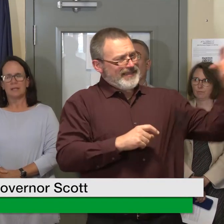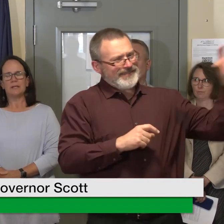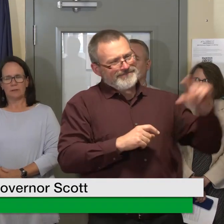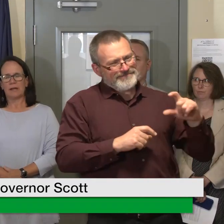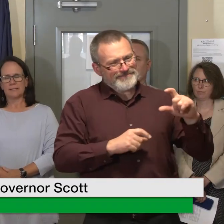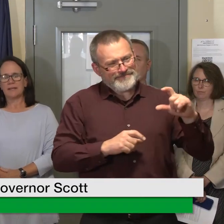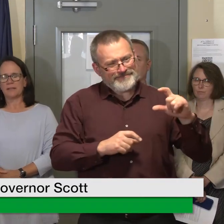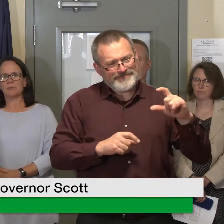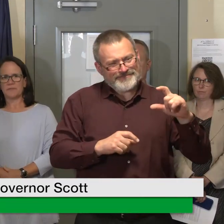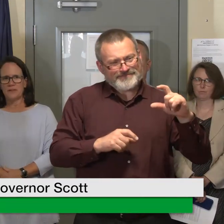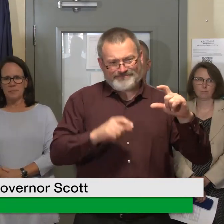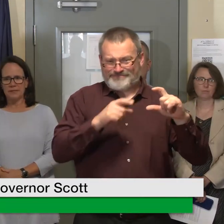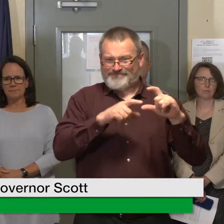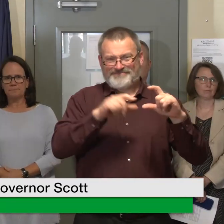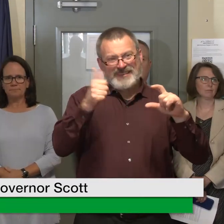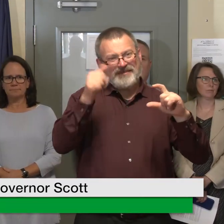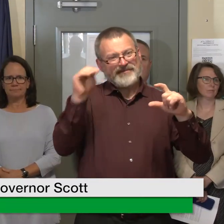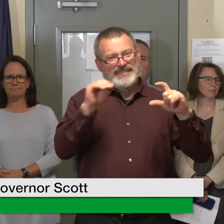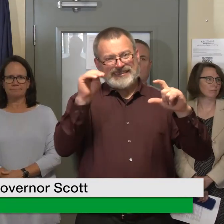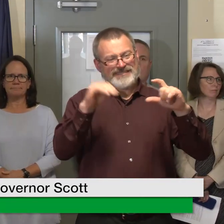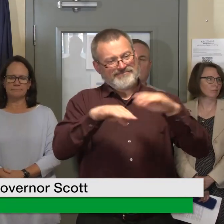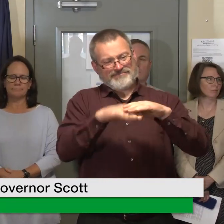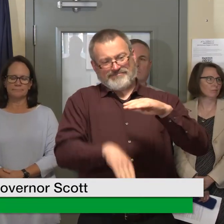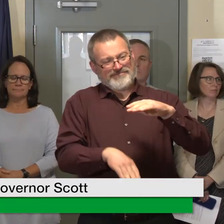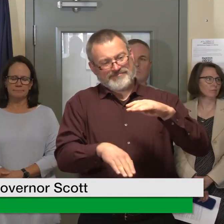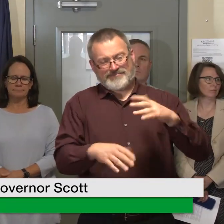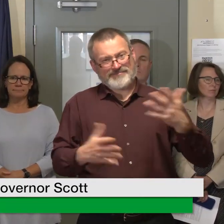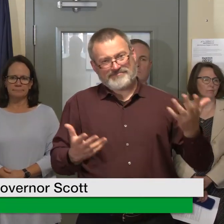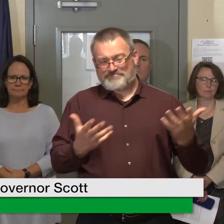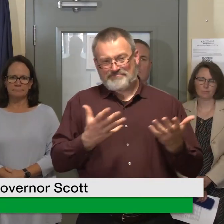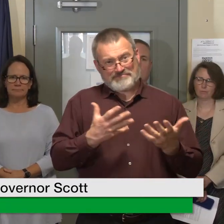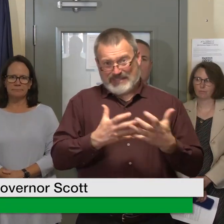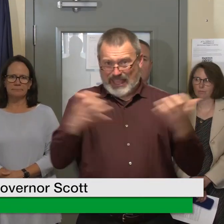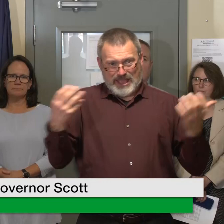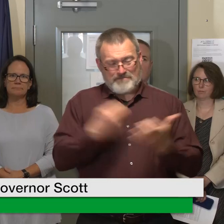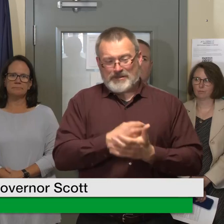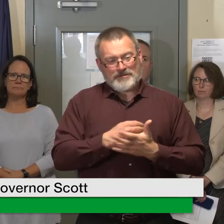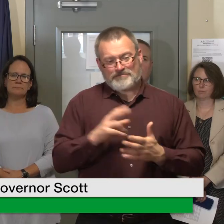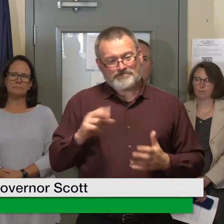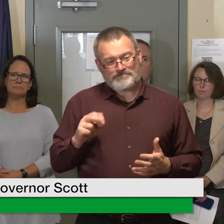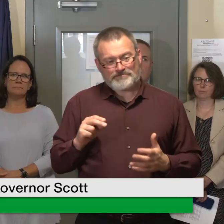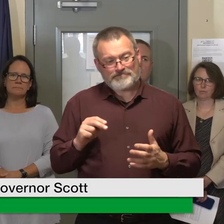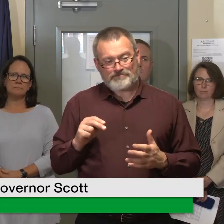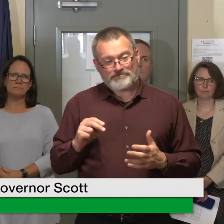$10 million. Correct. Yeah, under $10 million in the fund to start with.